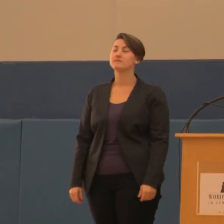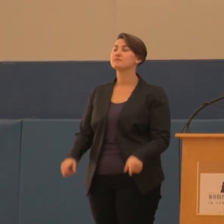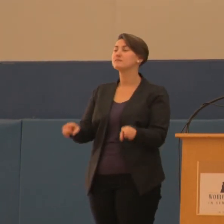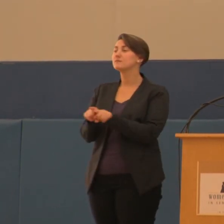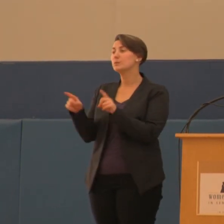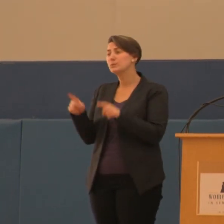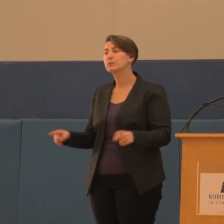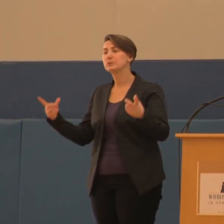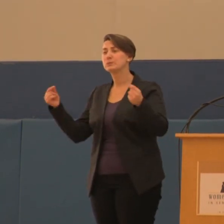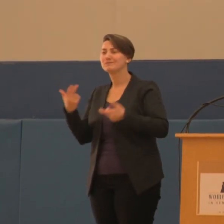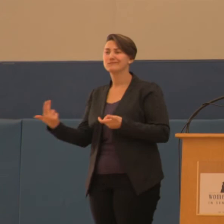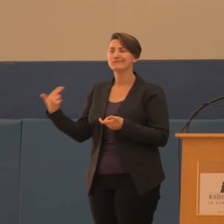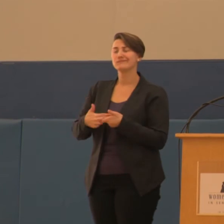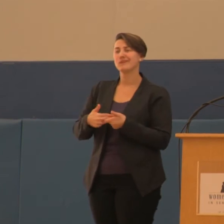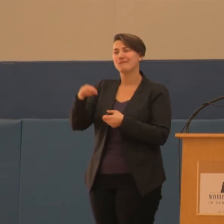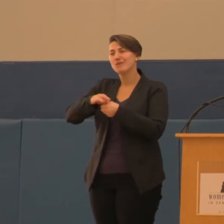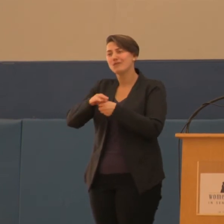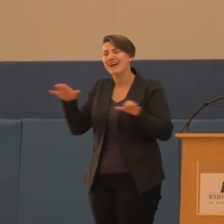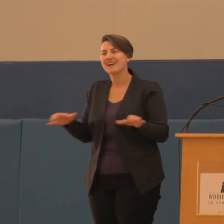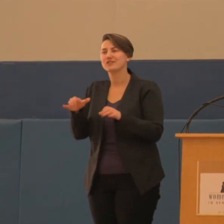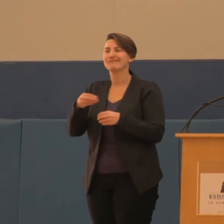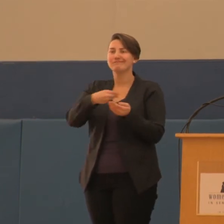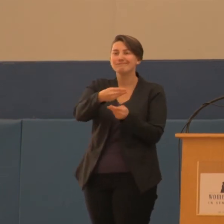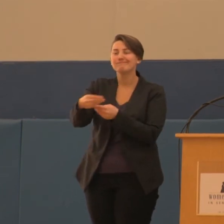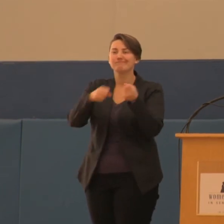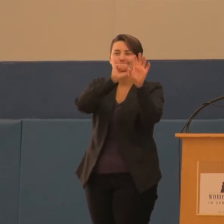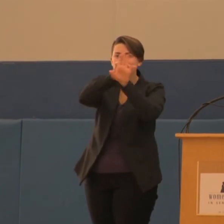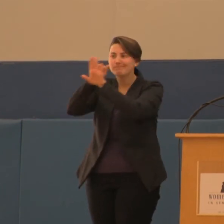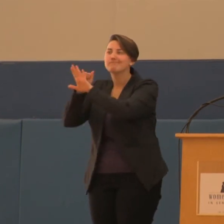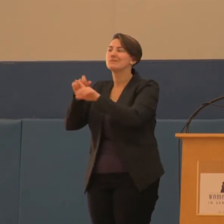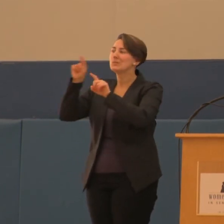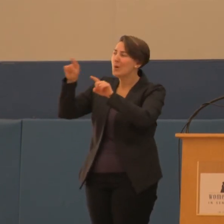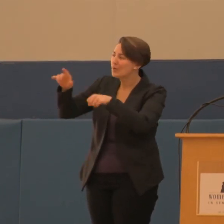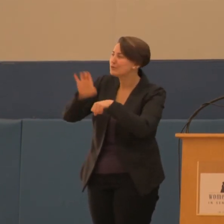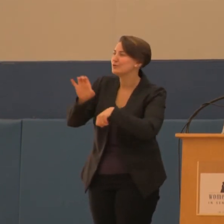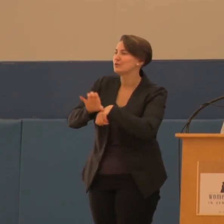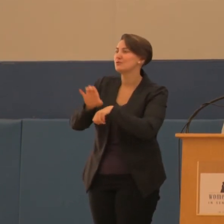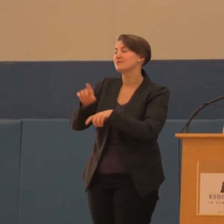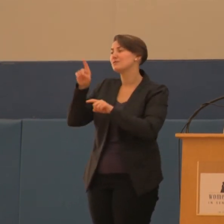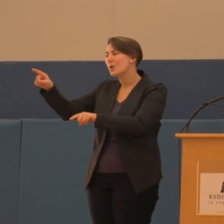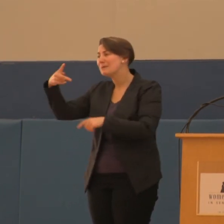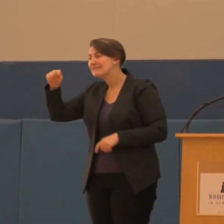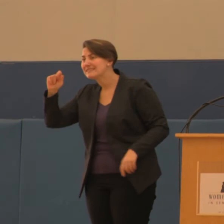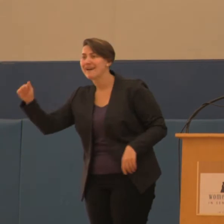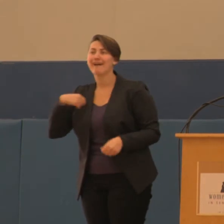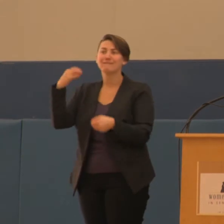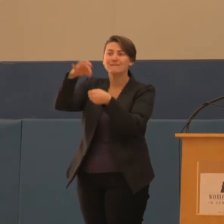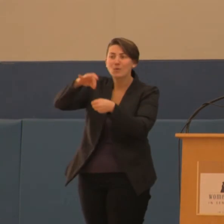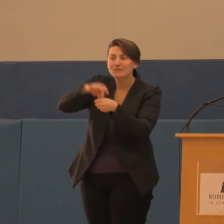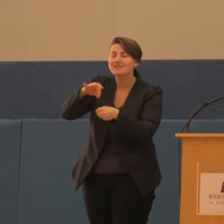Participate in voter action. Canvas, speak out, rally, go door to door, go to churches, speak at your PTA,